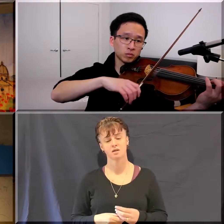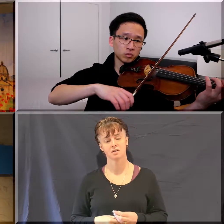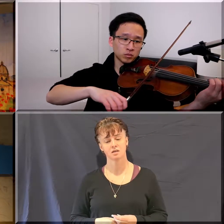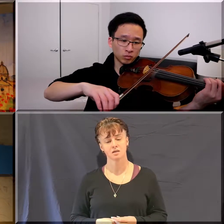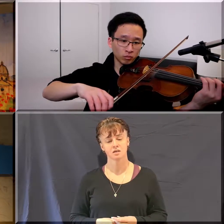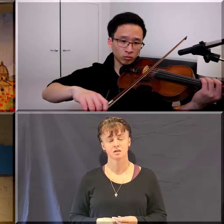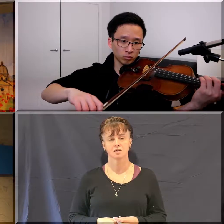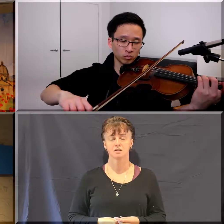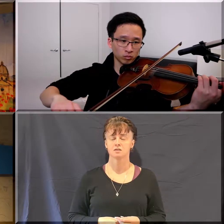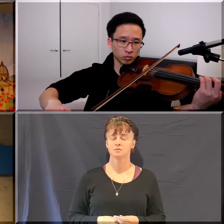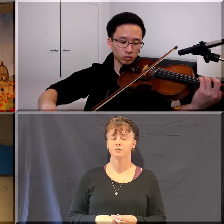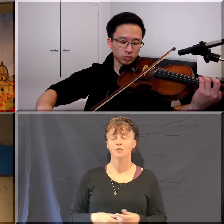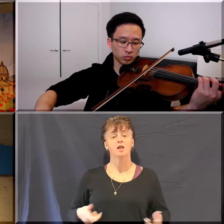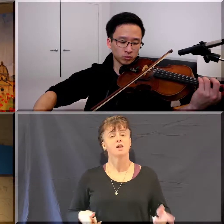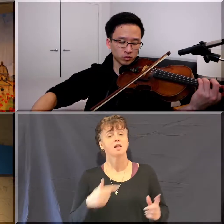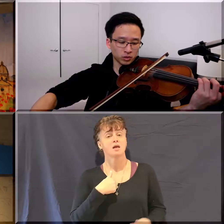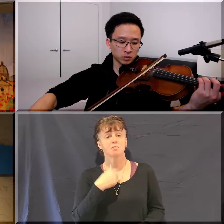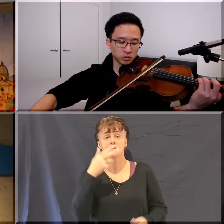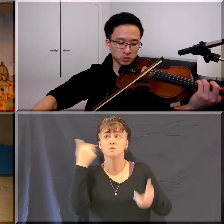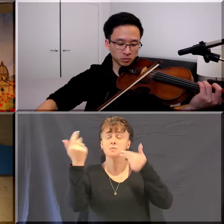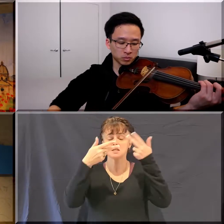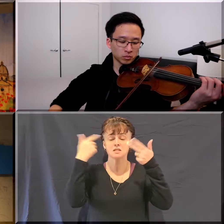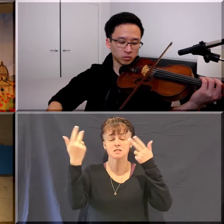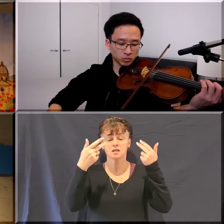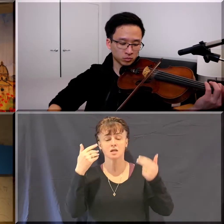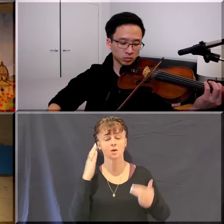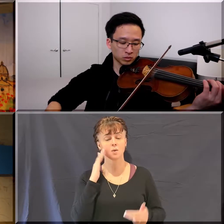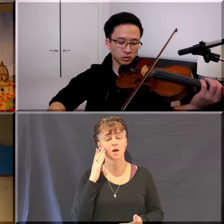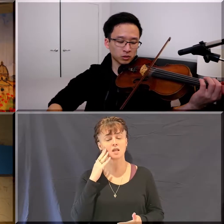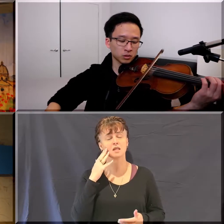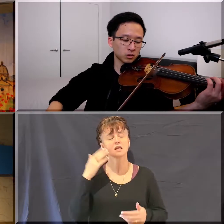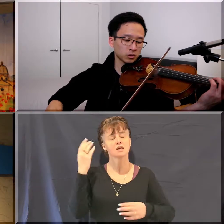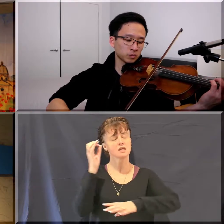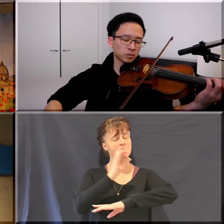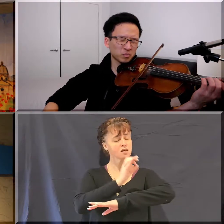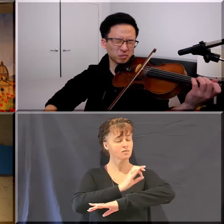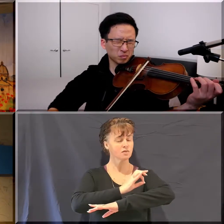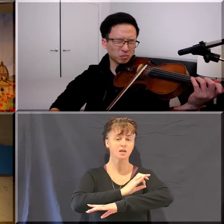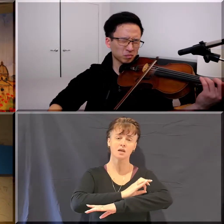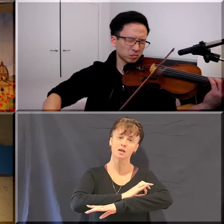Before me, let me be singing.